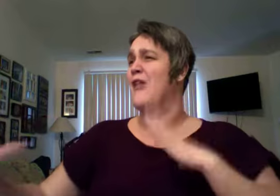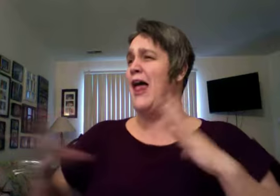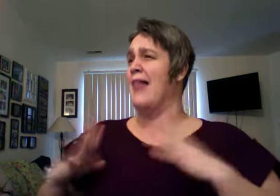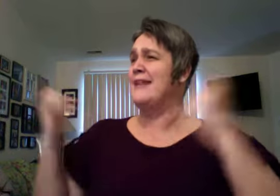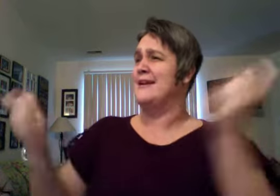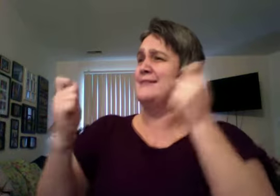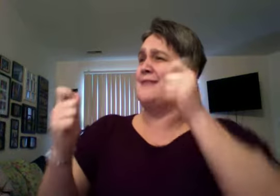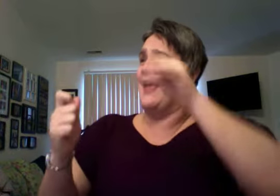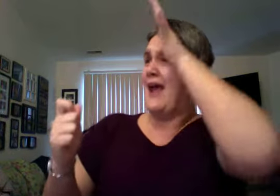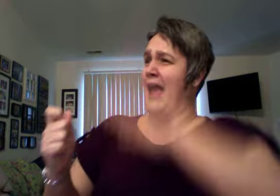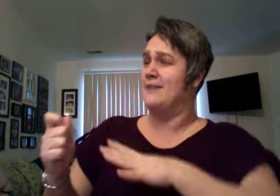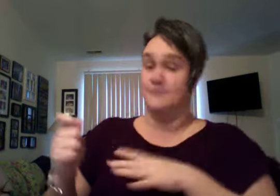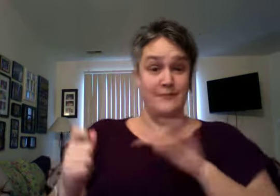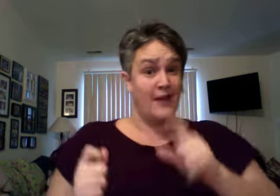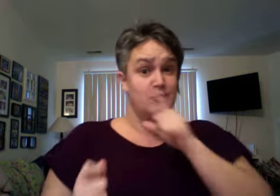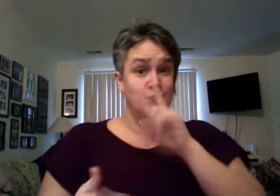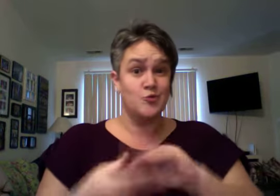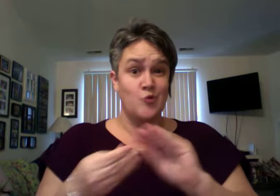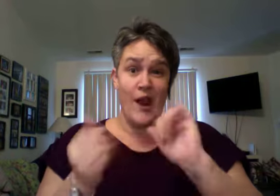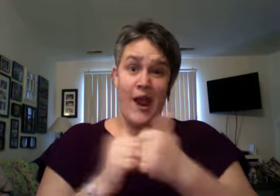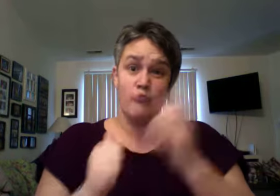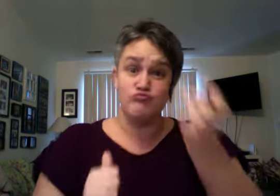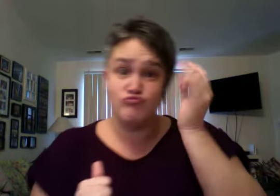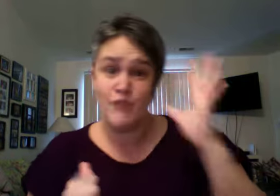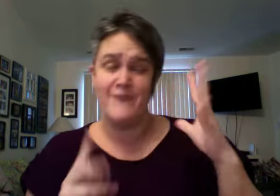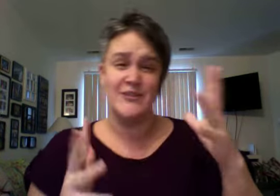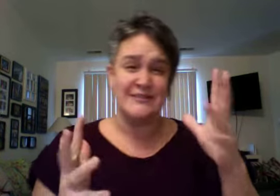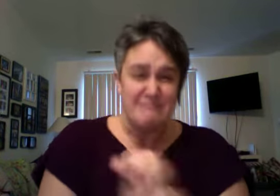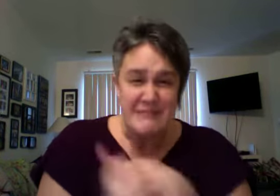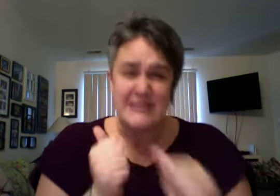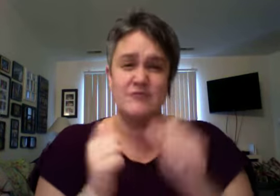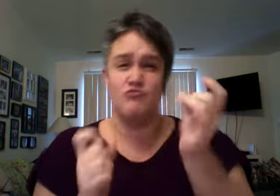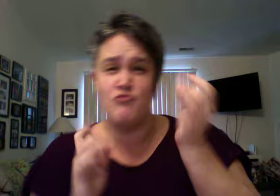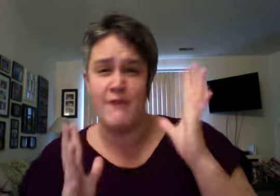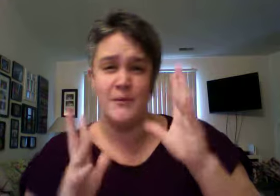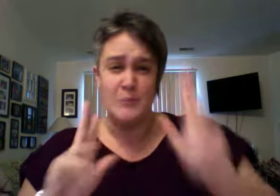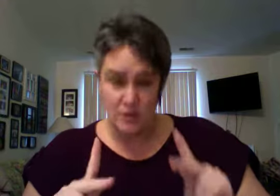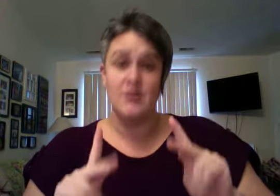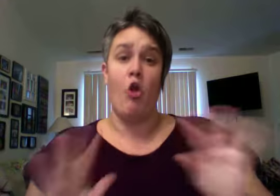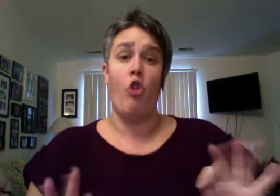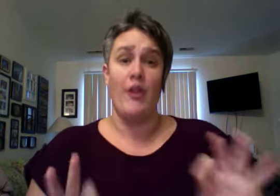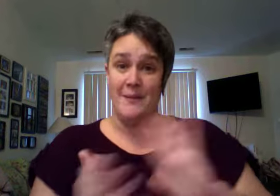story of how an incompetent and vicious nobody became the national hero we celebrate today.